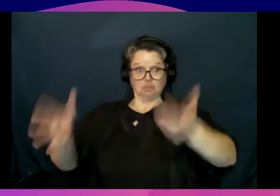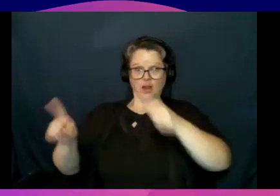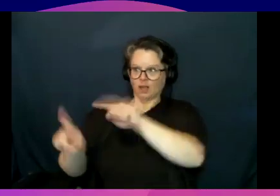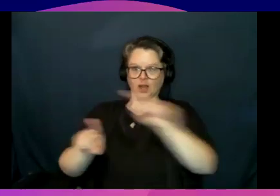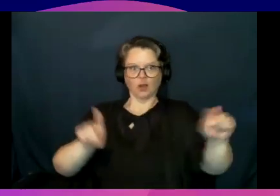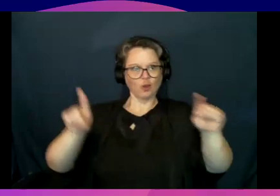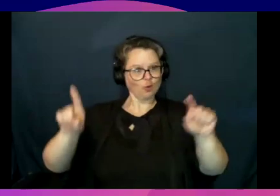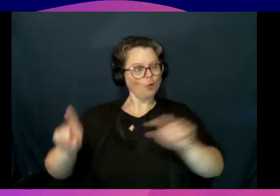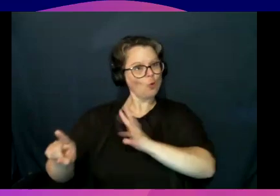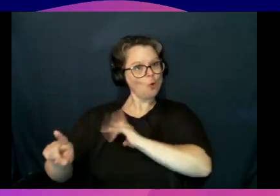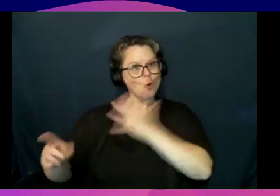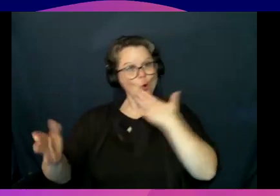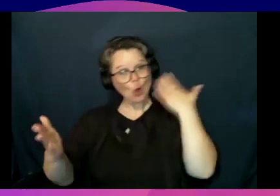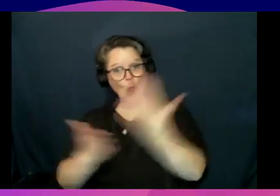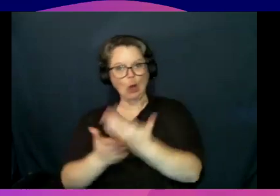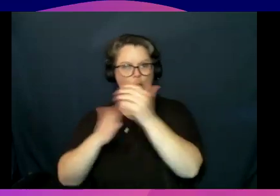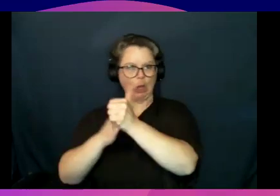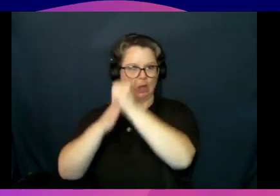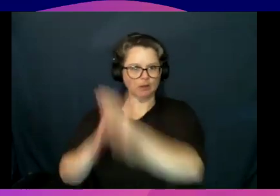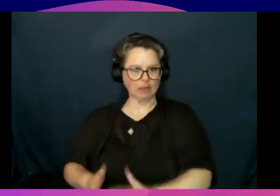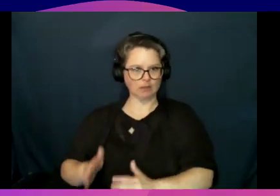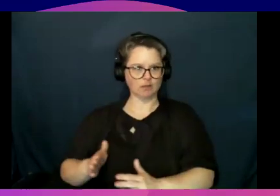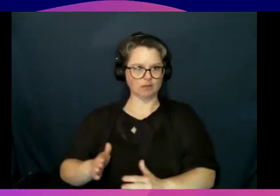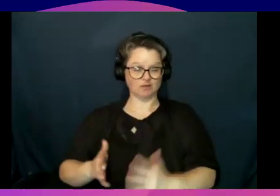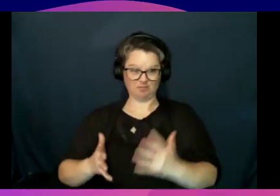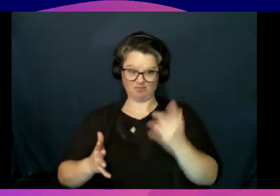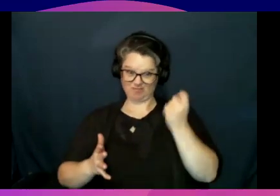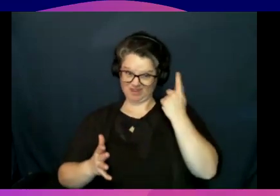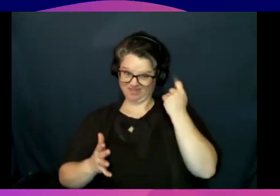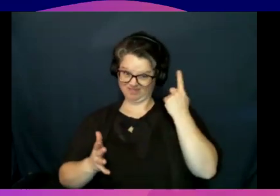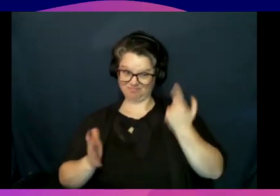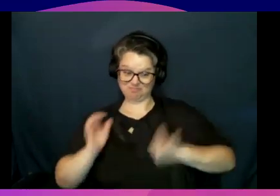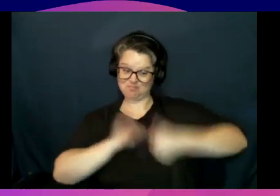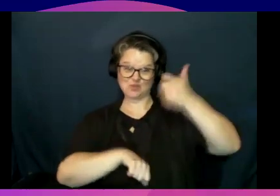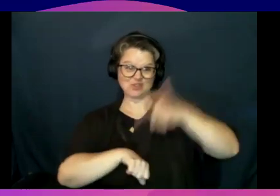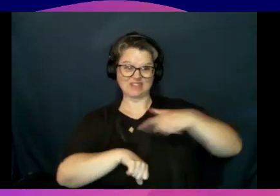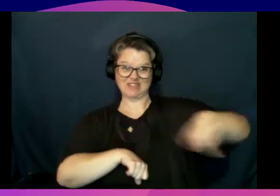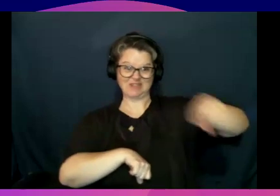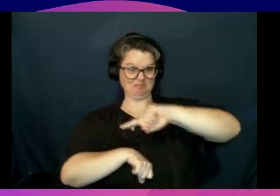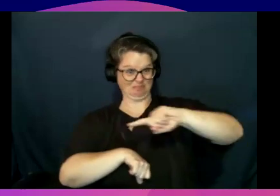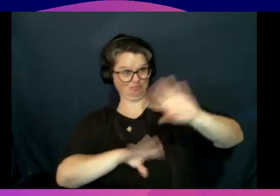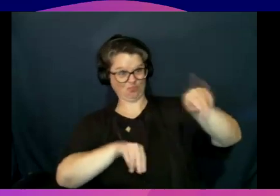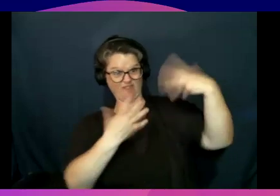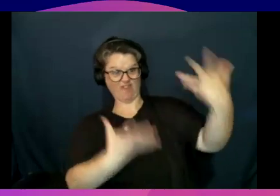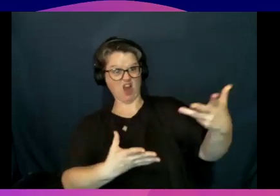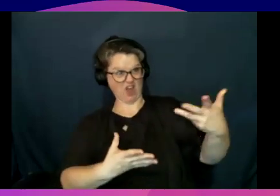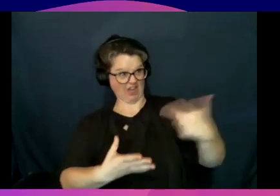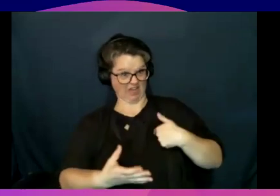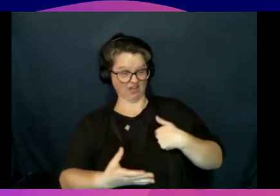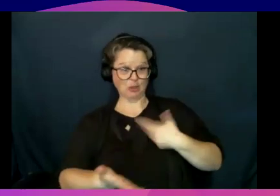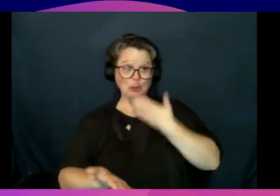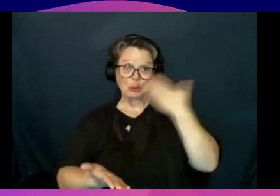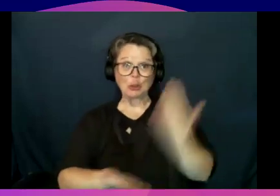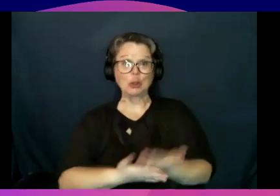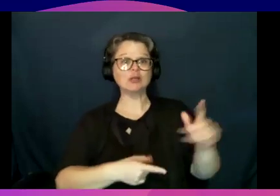processes, but the actual act of managing humans is really hard and kind of weird and has rules and regulations